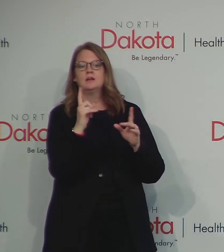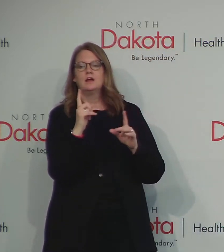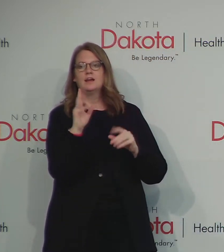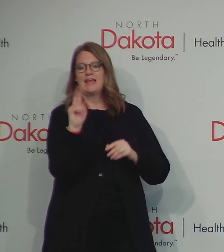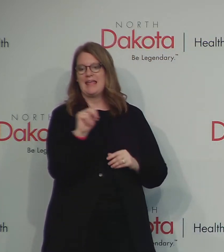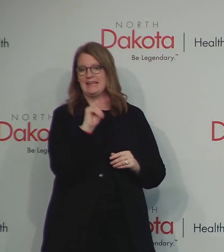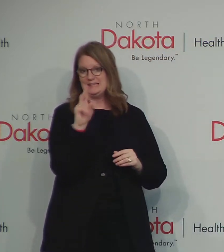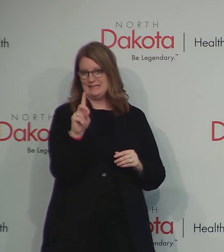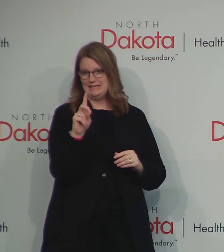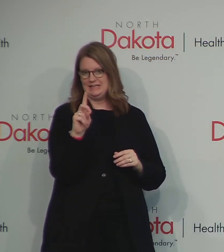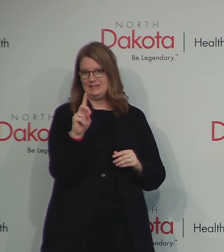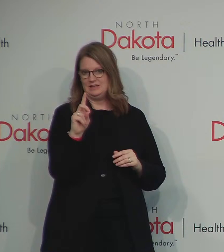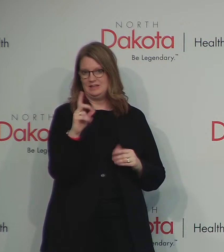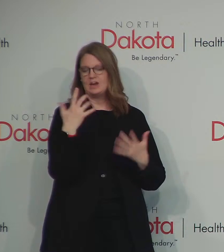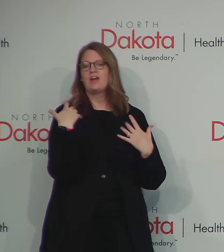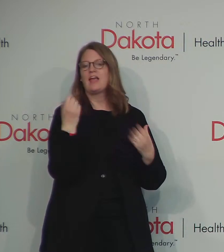the